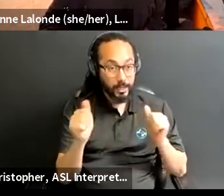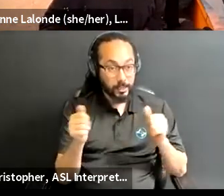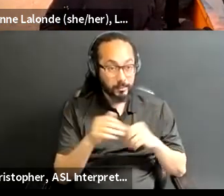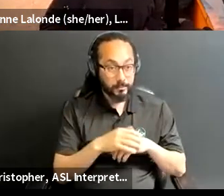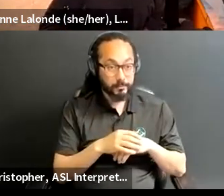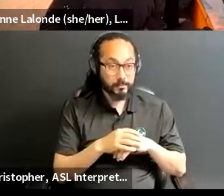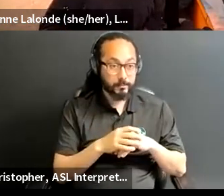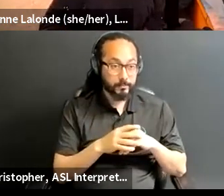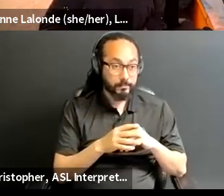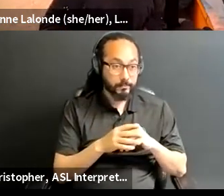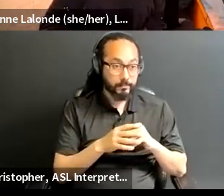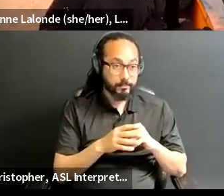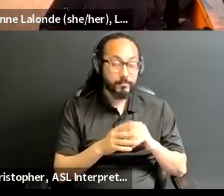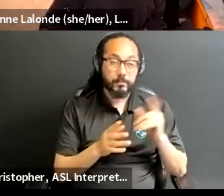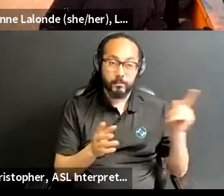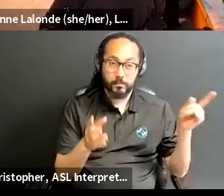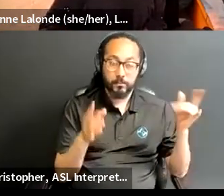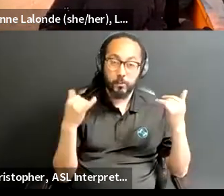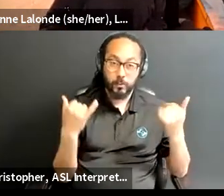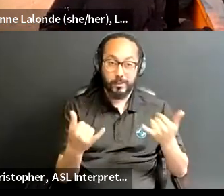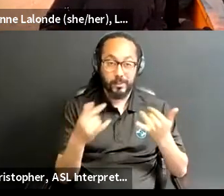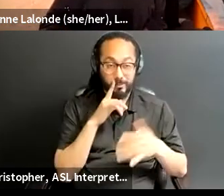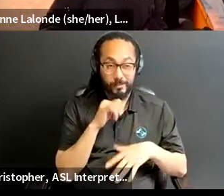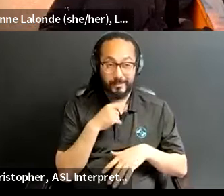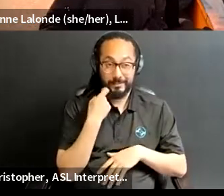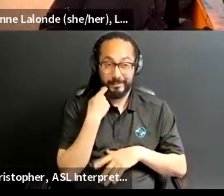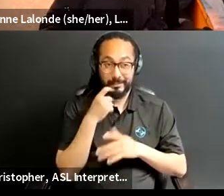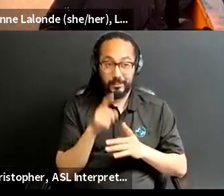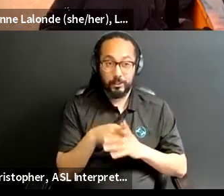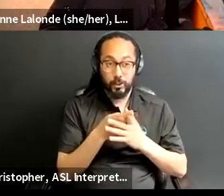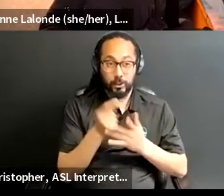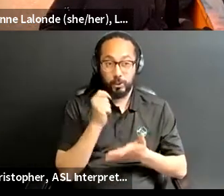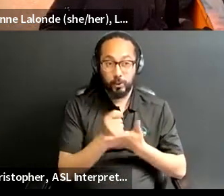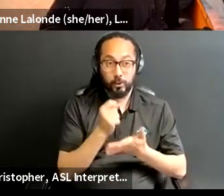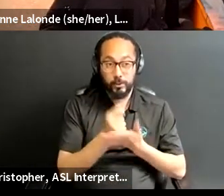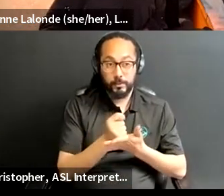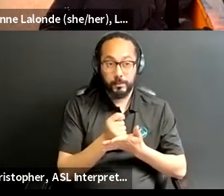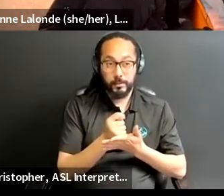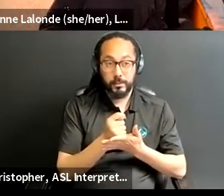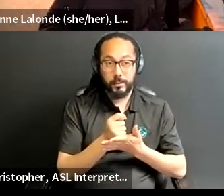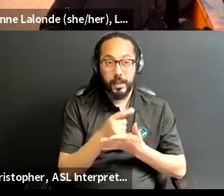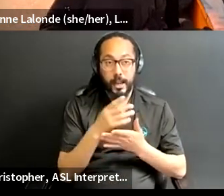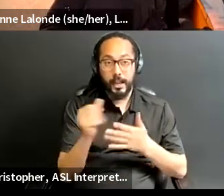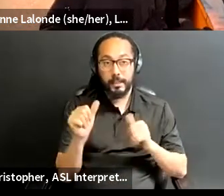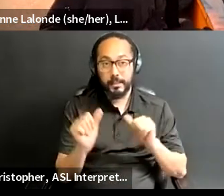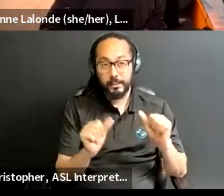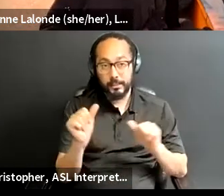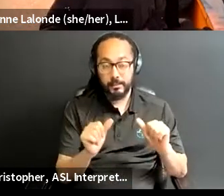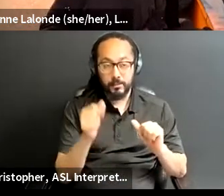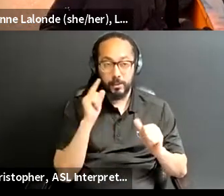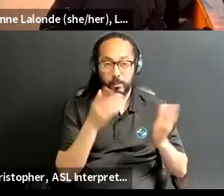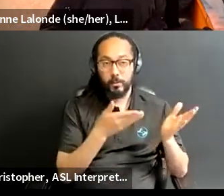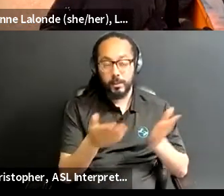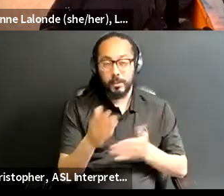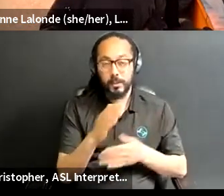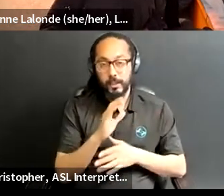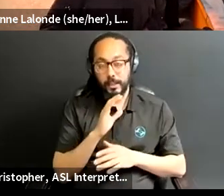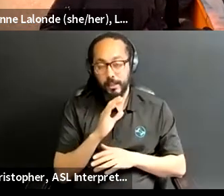mean, as of right now, we've really only just started the treatment portion and assessment in taking clients into the YDV